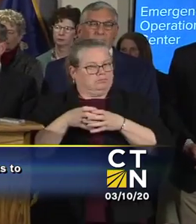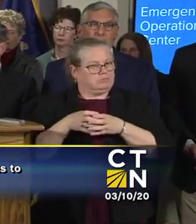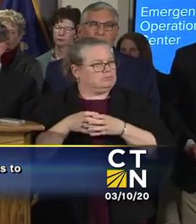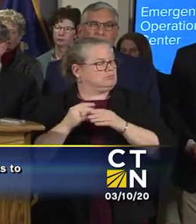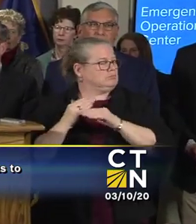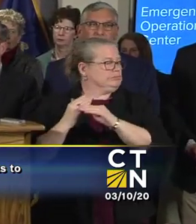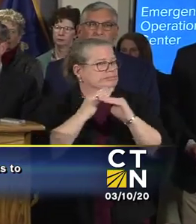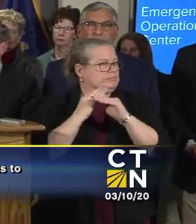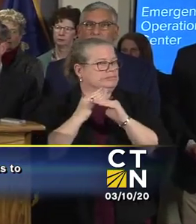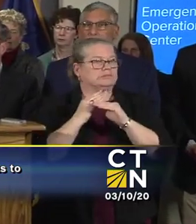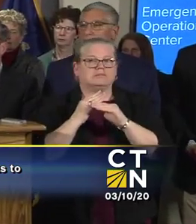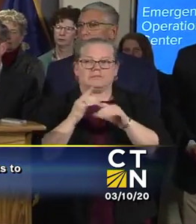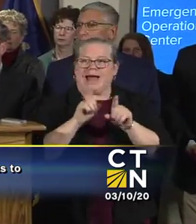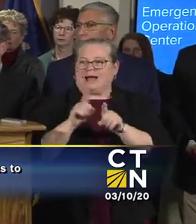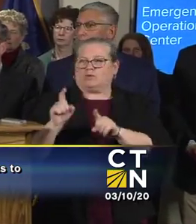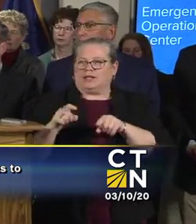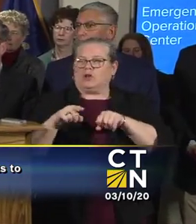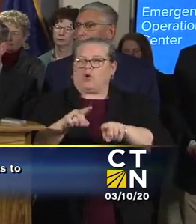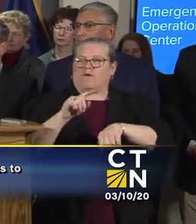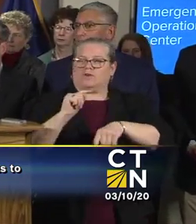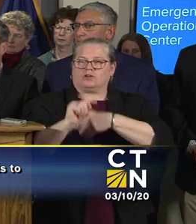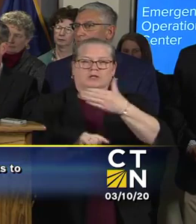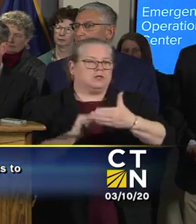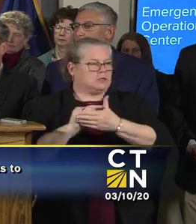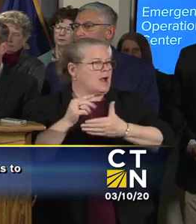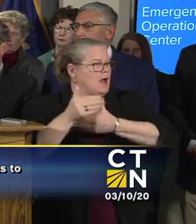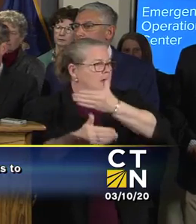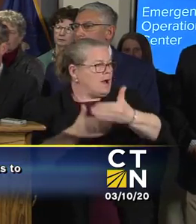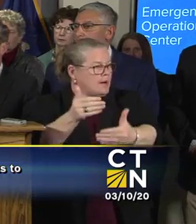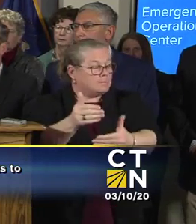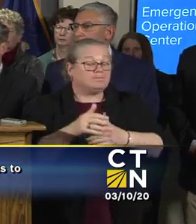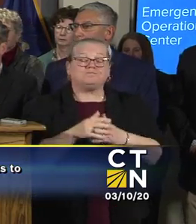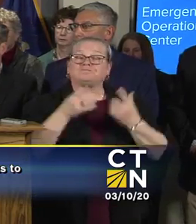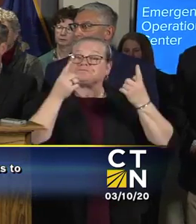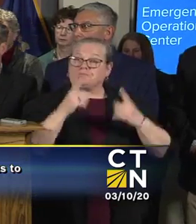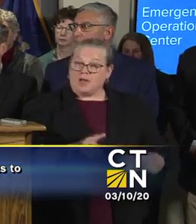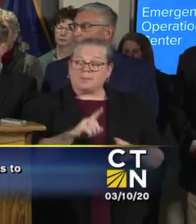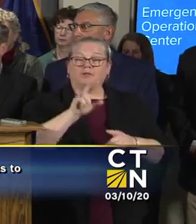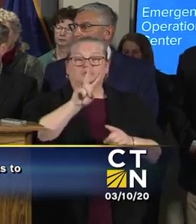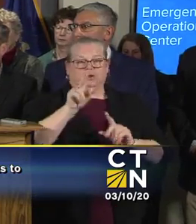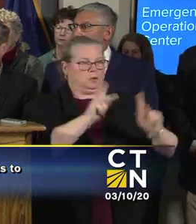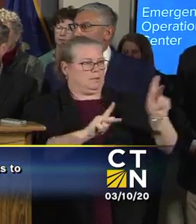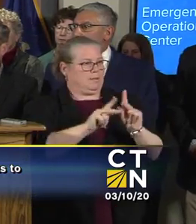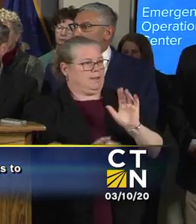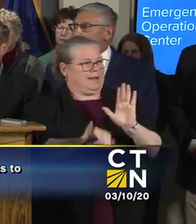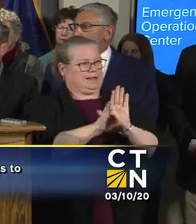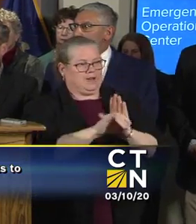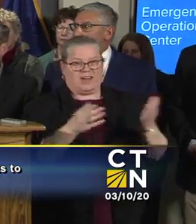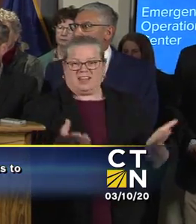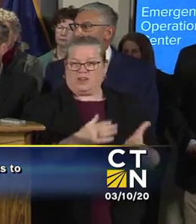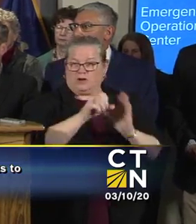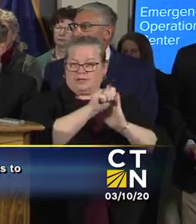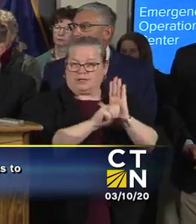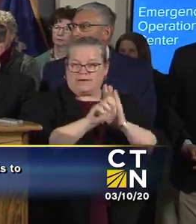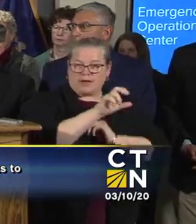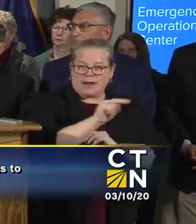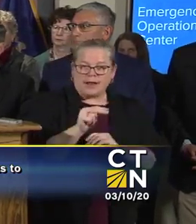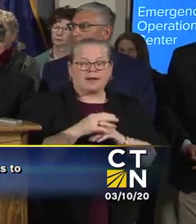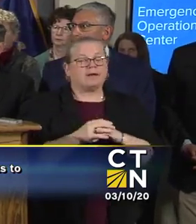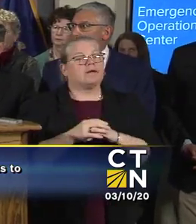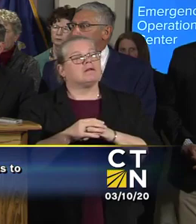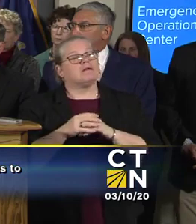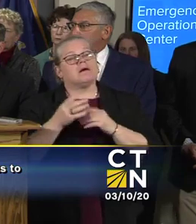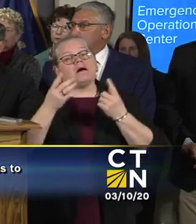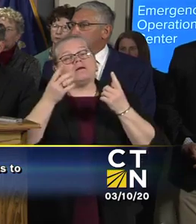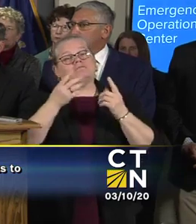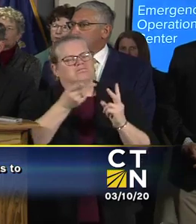time. I think you're going to find that we've had, you know, 2 cases that have been identified here in the state, a couple of the folks that worked